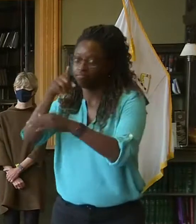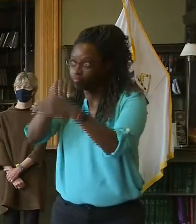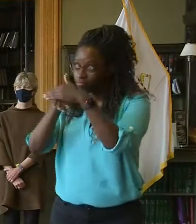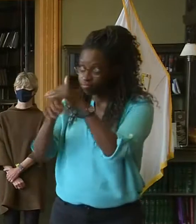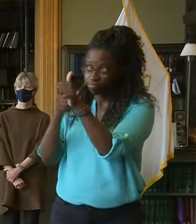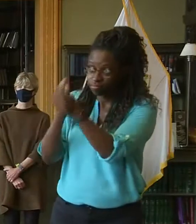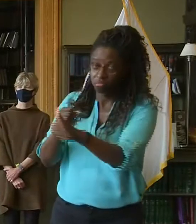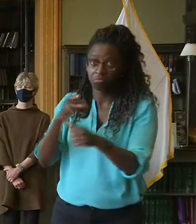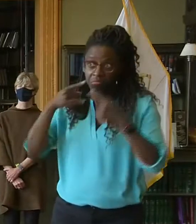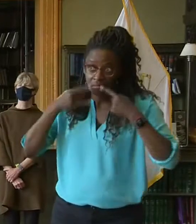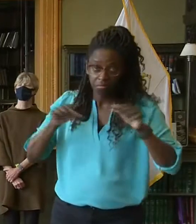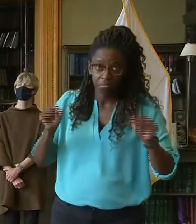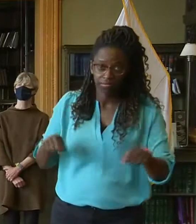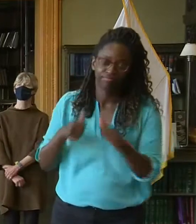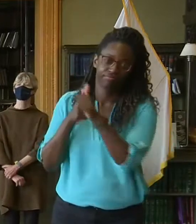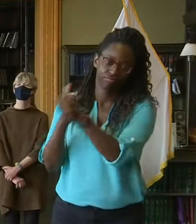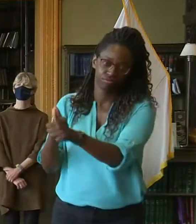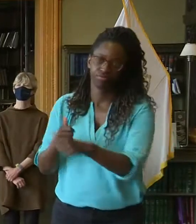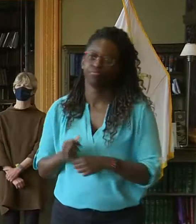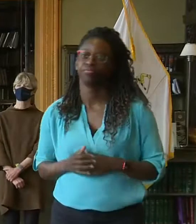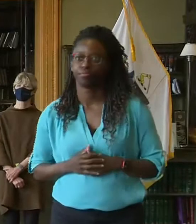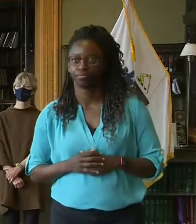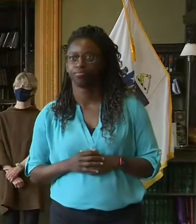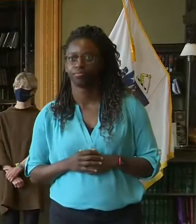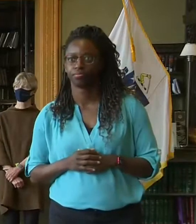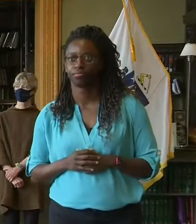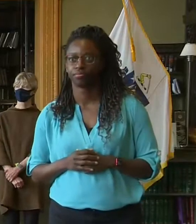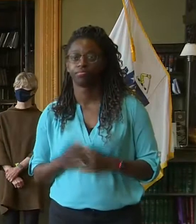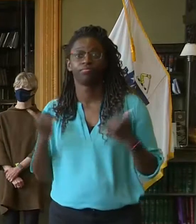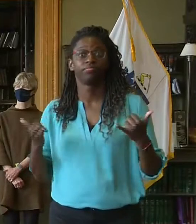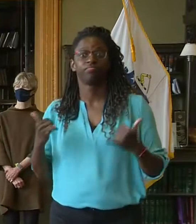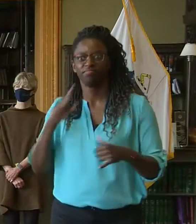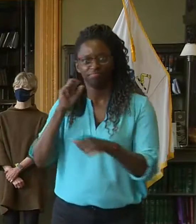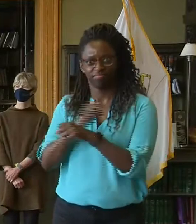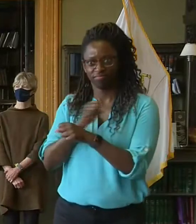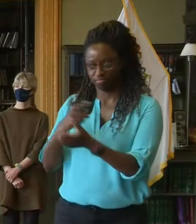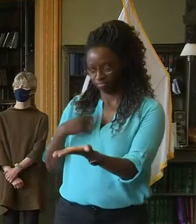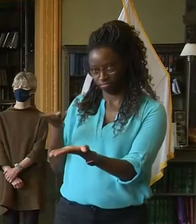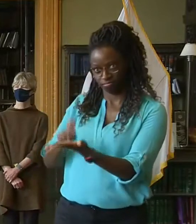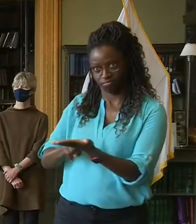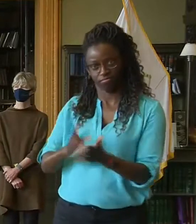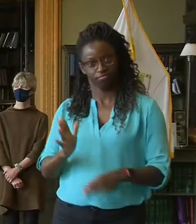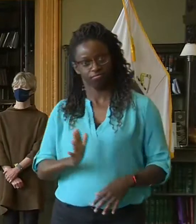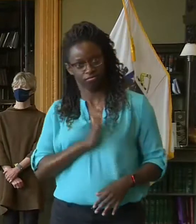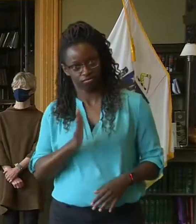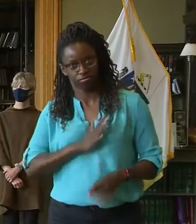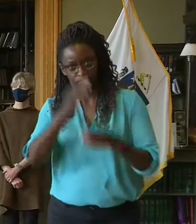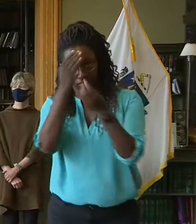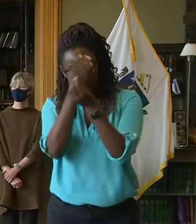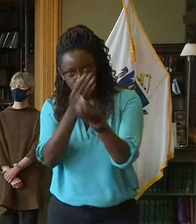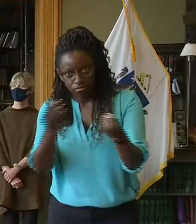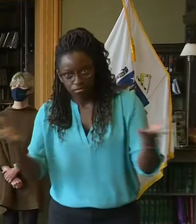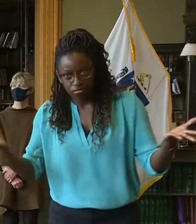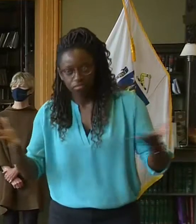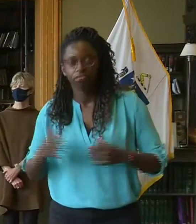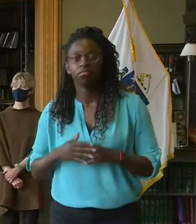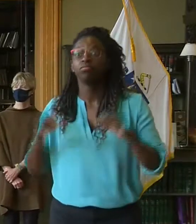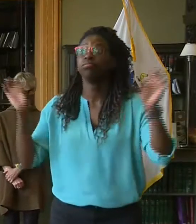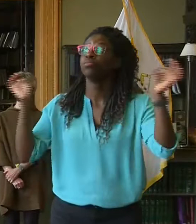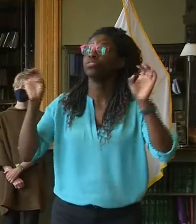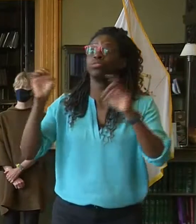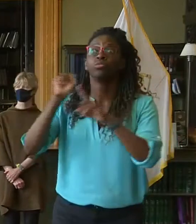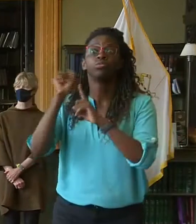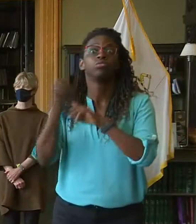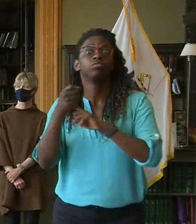order that will rescind the state of emergency on June 15th. To prepare for the end of the state of emergency,